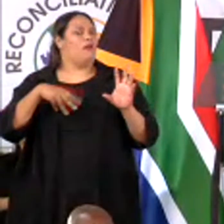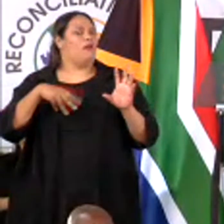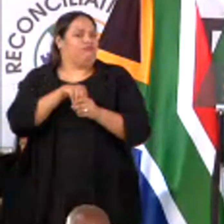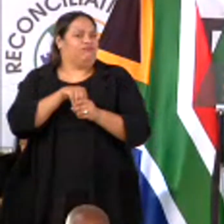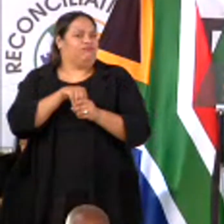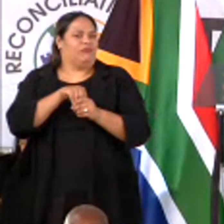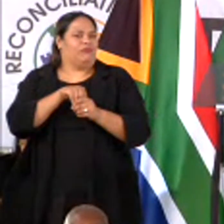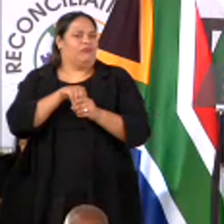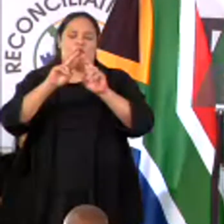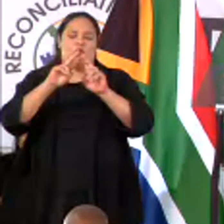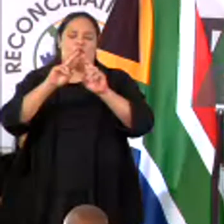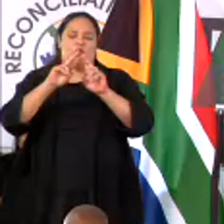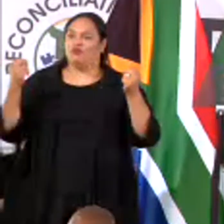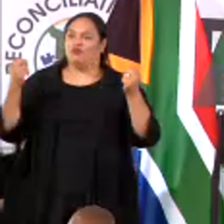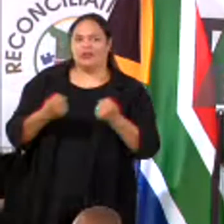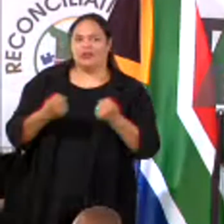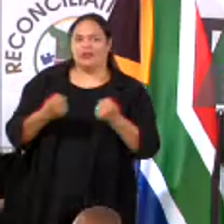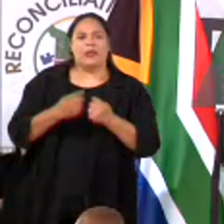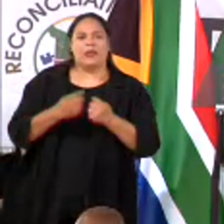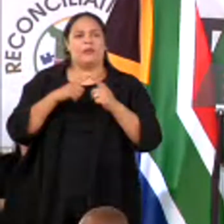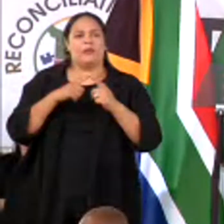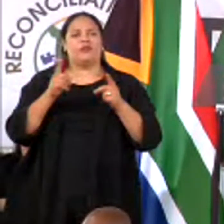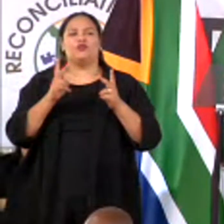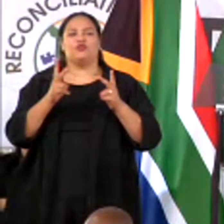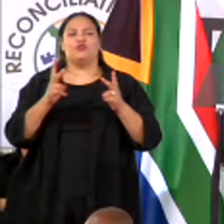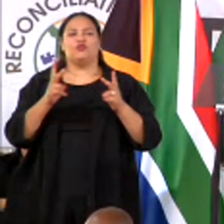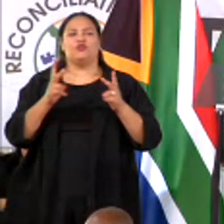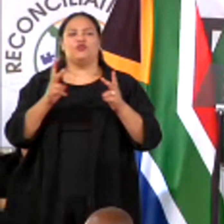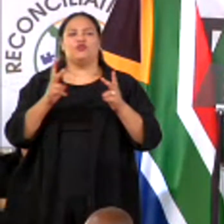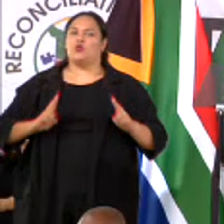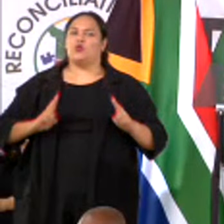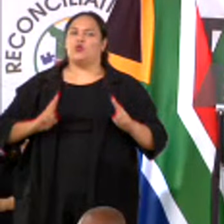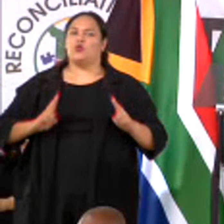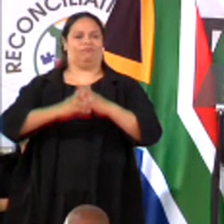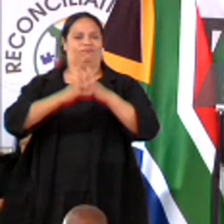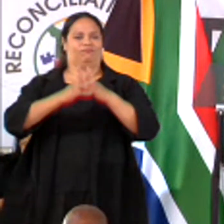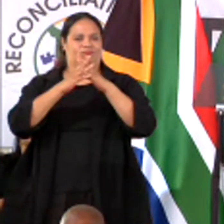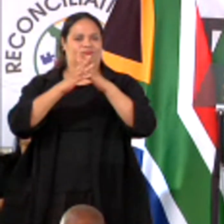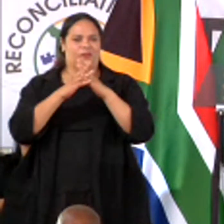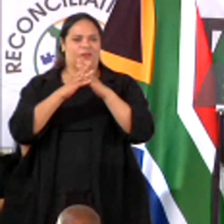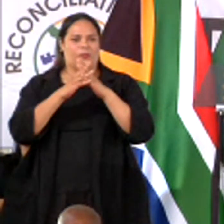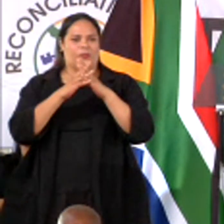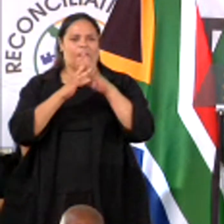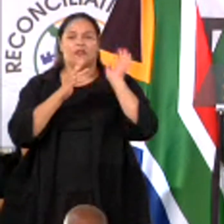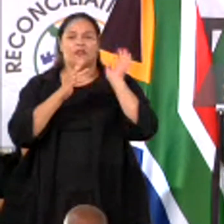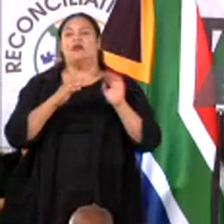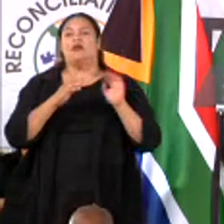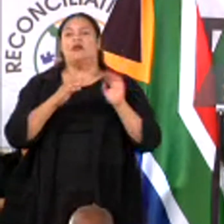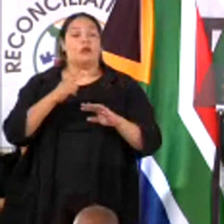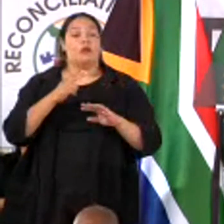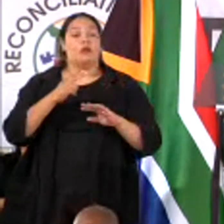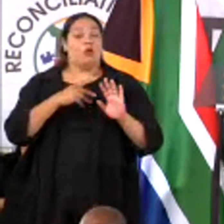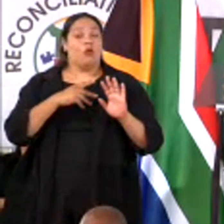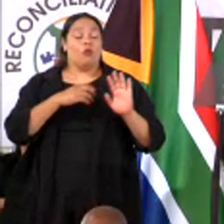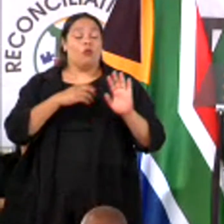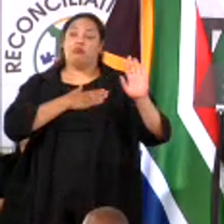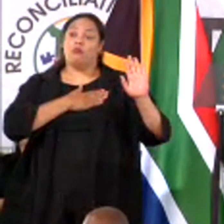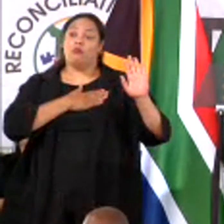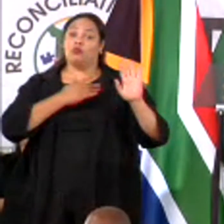to the nation and to a common humanity. The motto of our